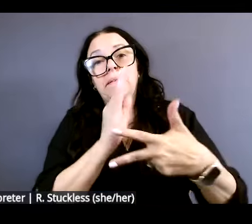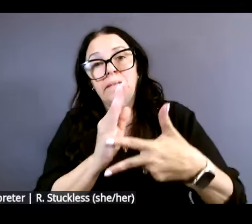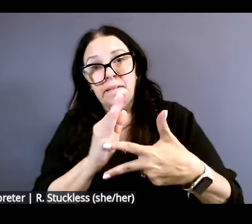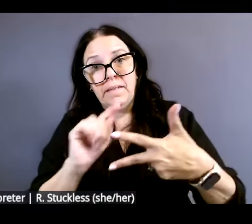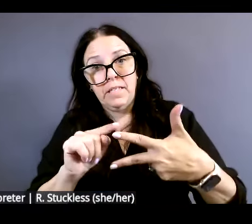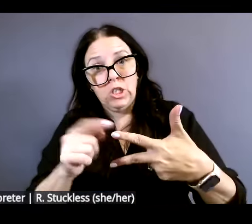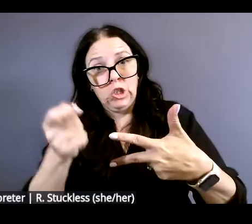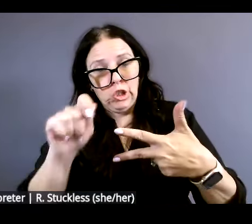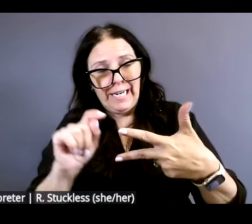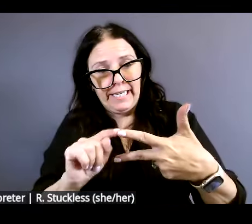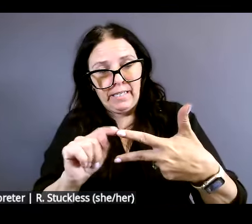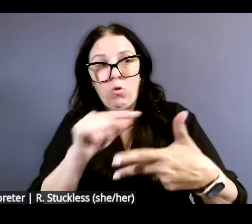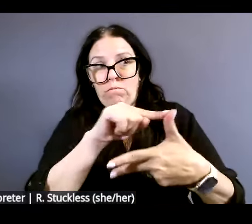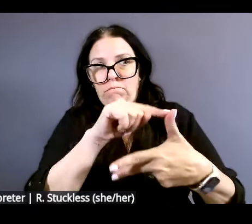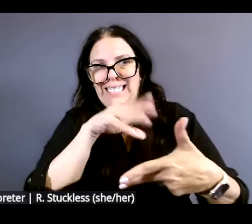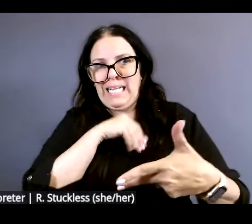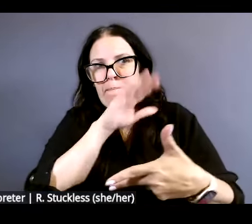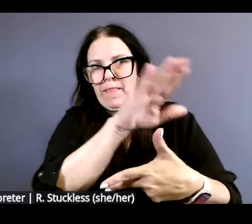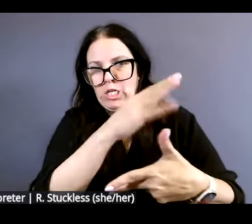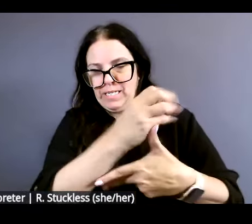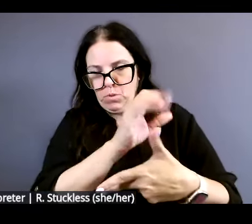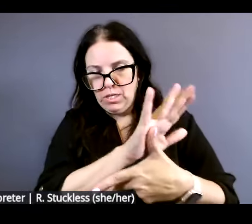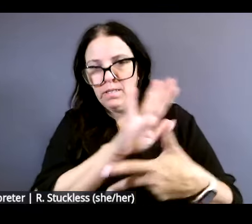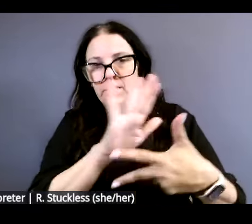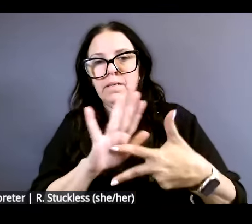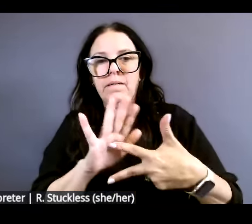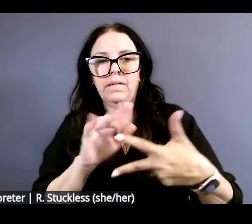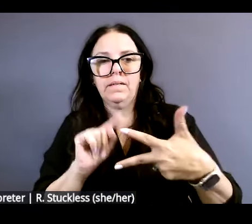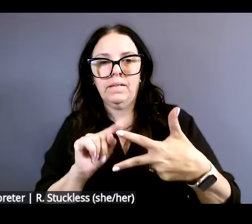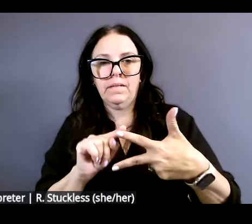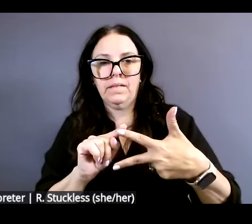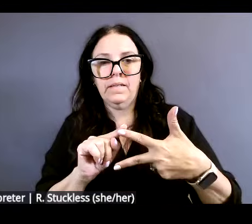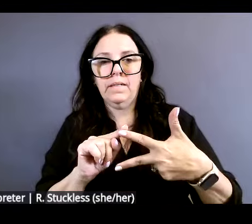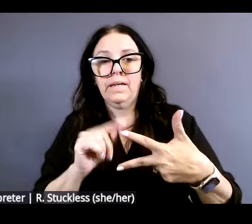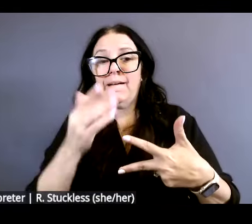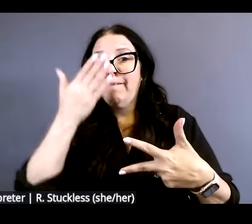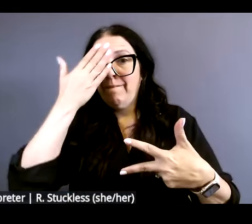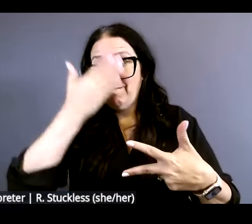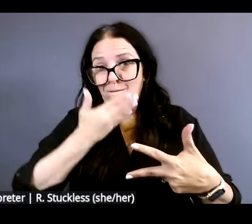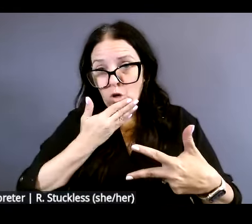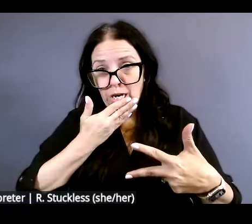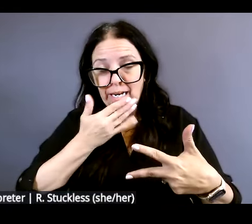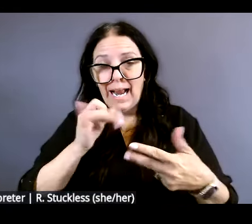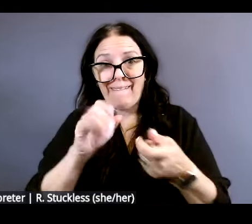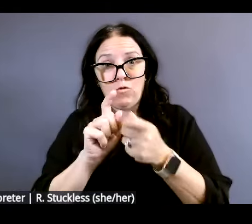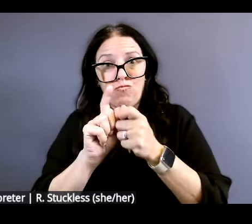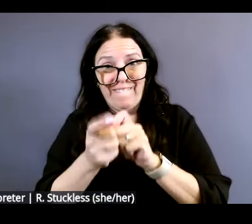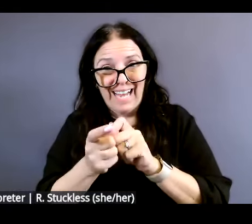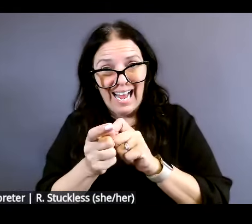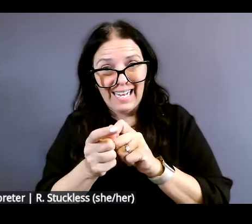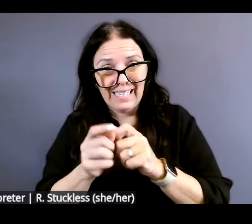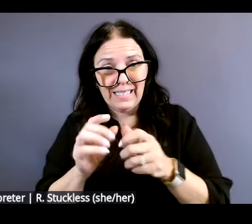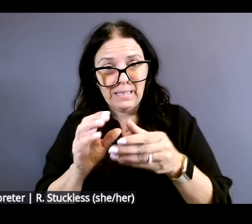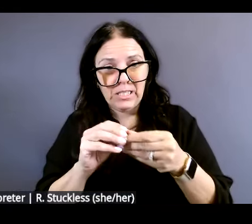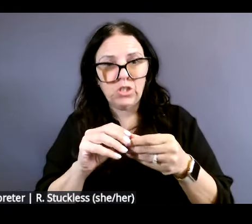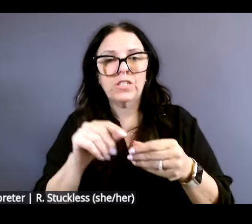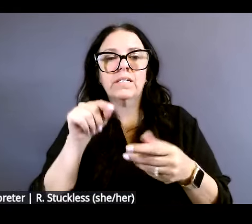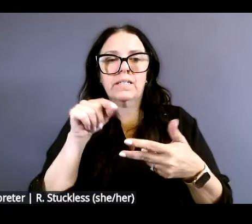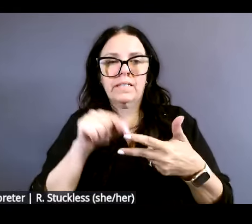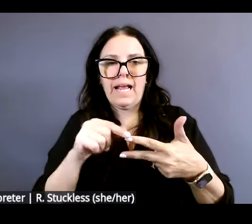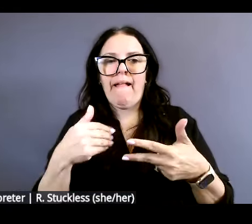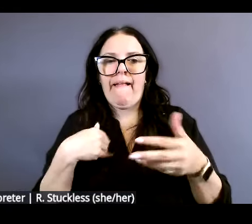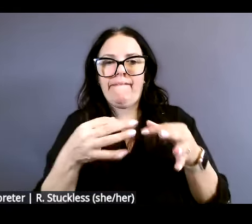it edits the sentence immediately following the petition summary on the front side of the revised petition to ensure greater consistency with the text